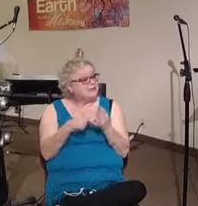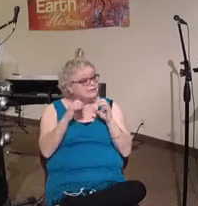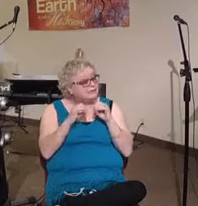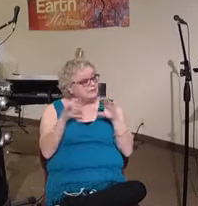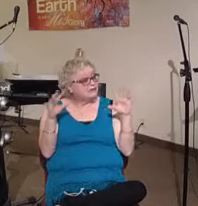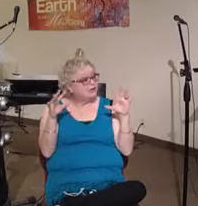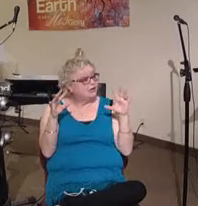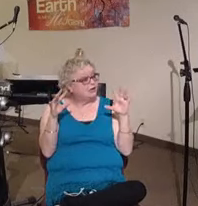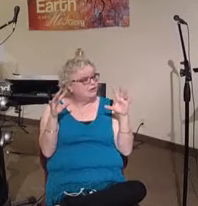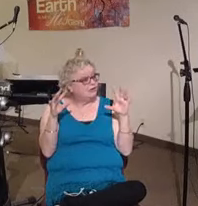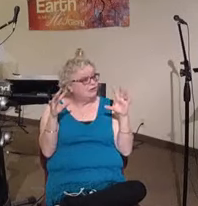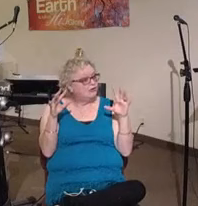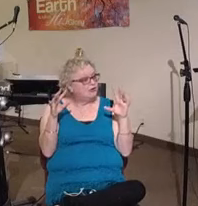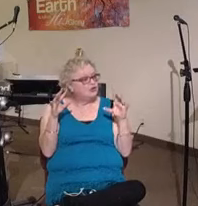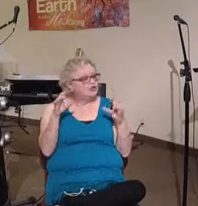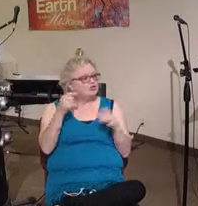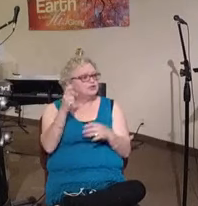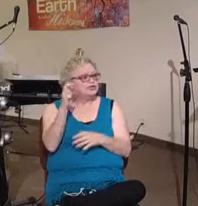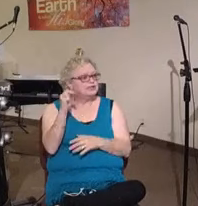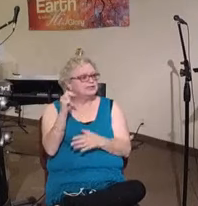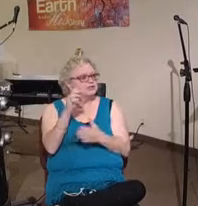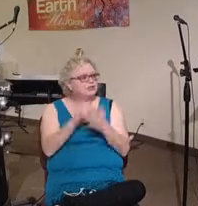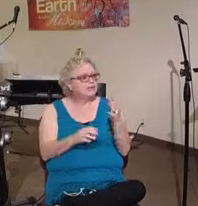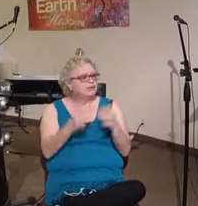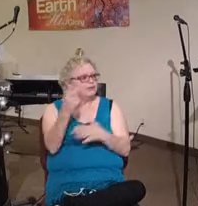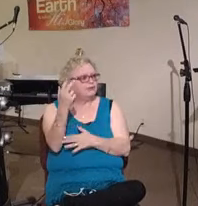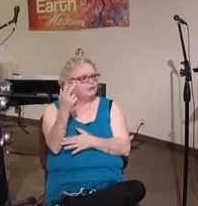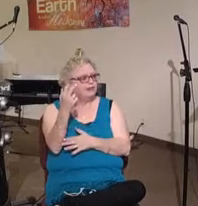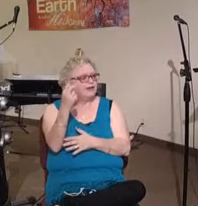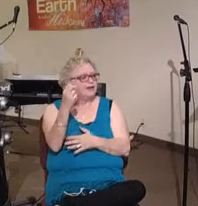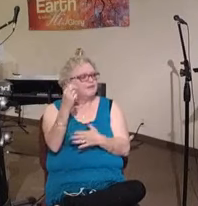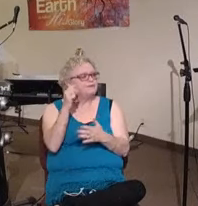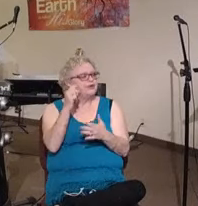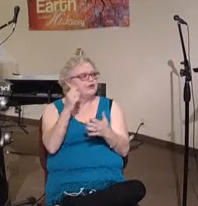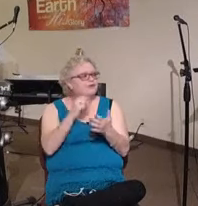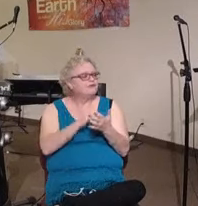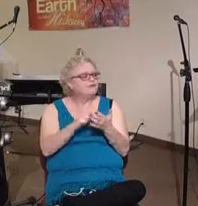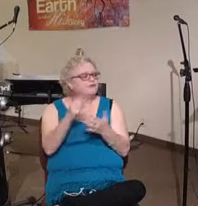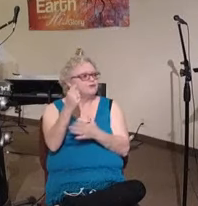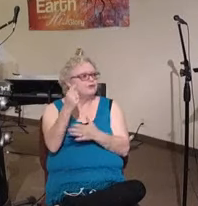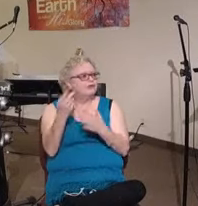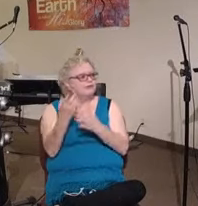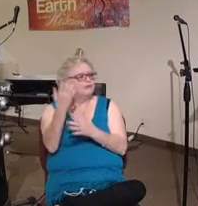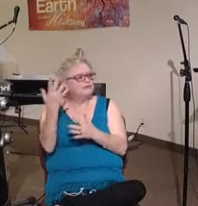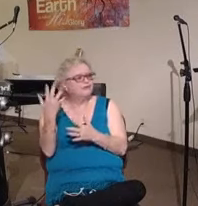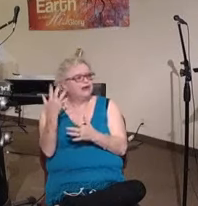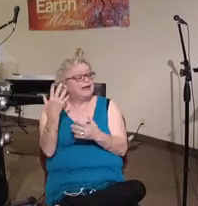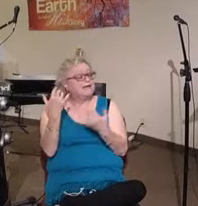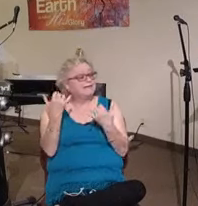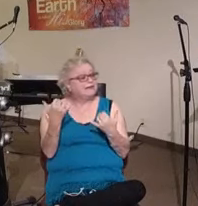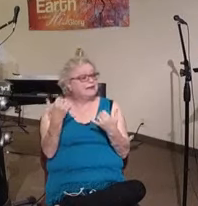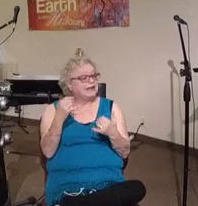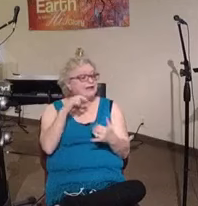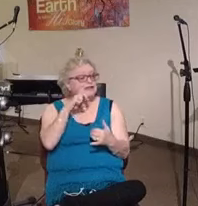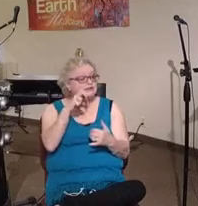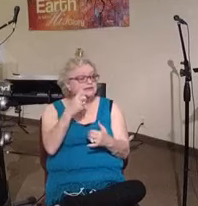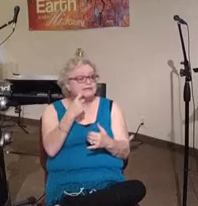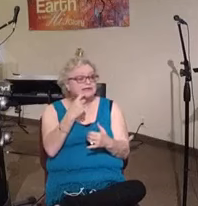blatant. So Genesis chapter 3, verses 1 through 5. Now the serpent said to the